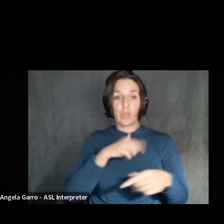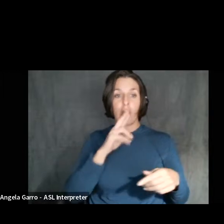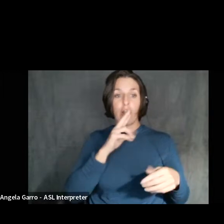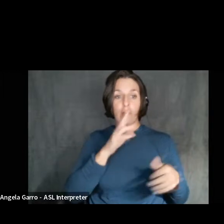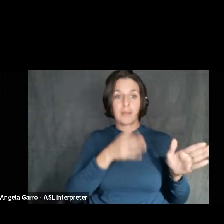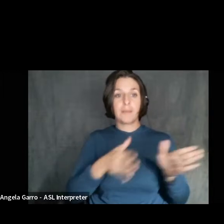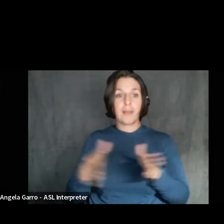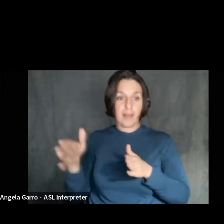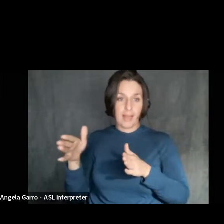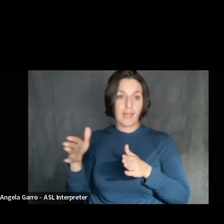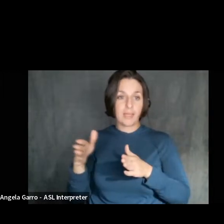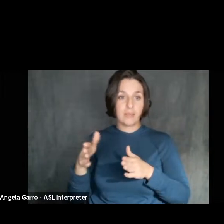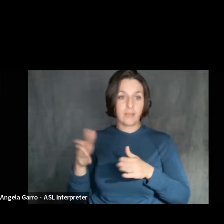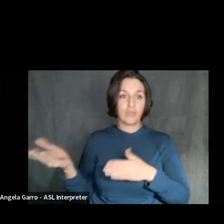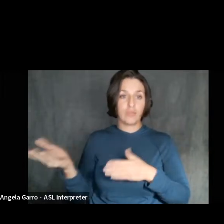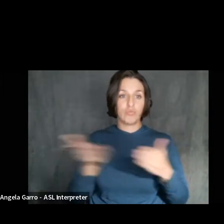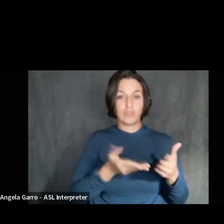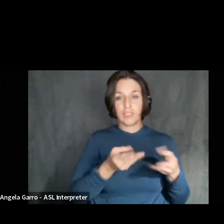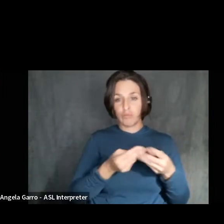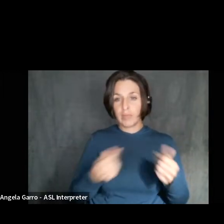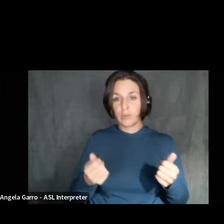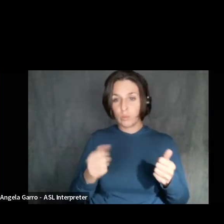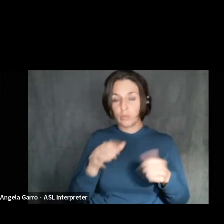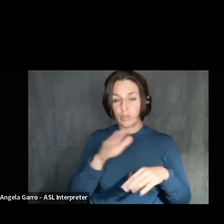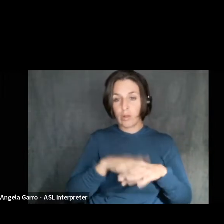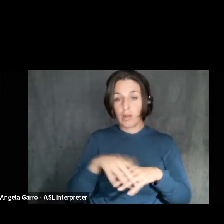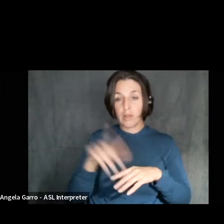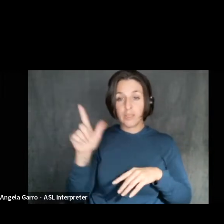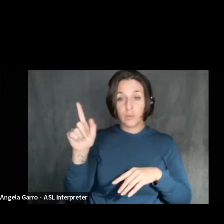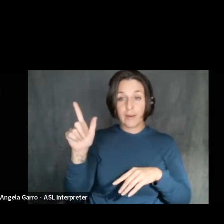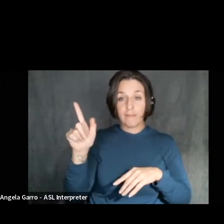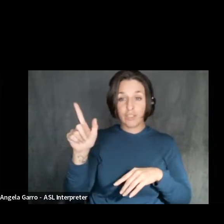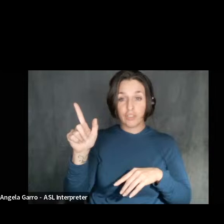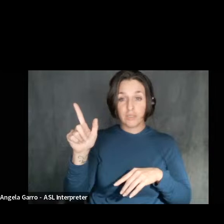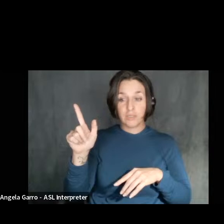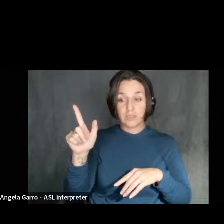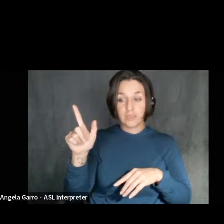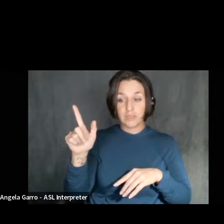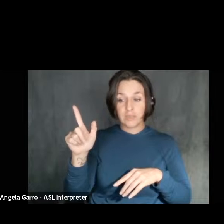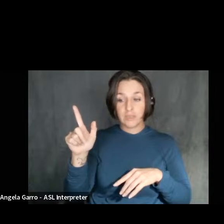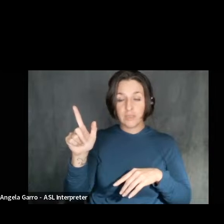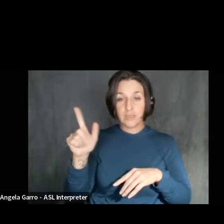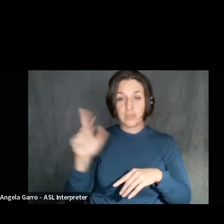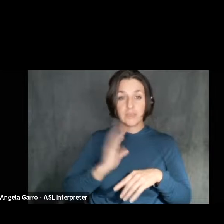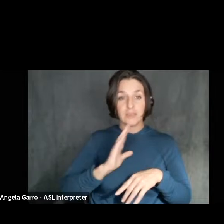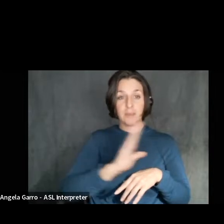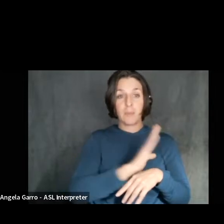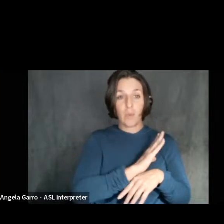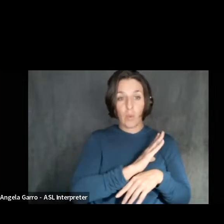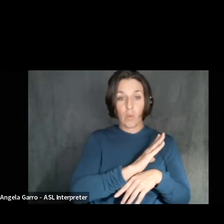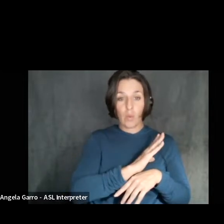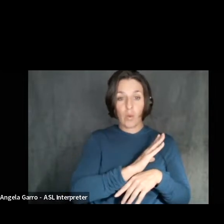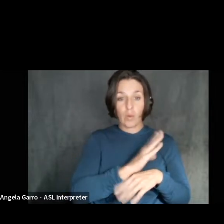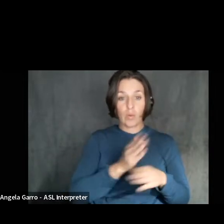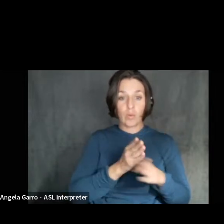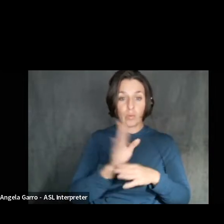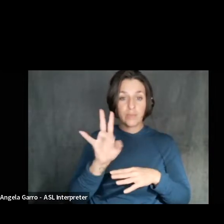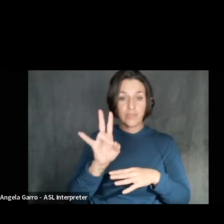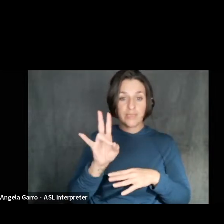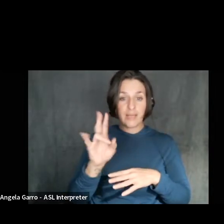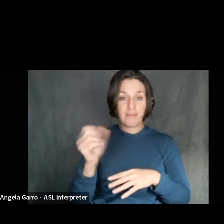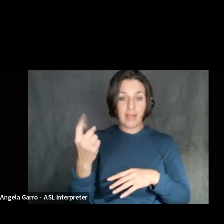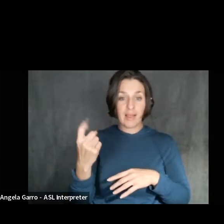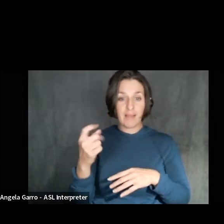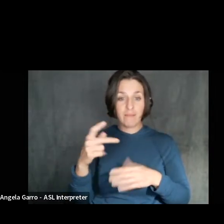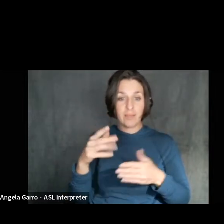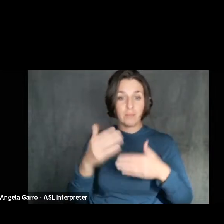on bringing a resolution on the 21st. The board through the 7-Eleven process named the